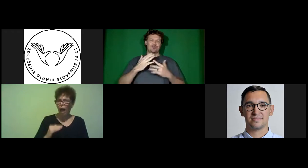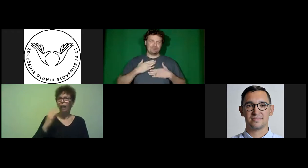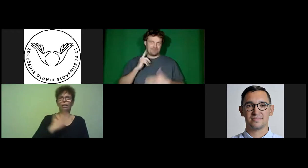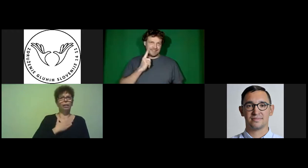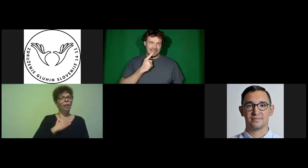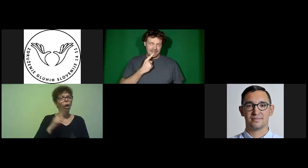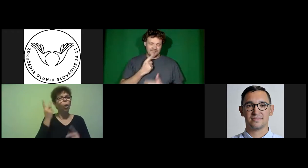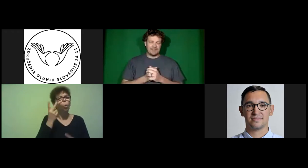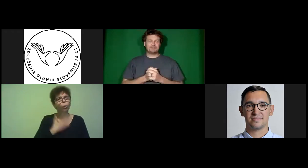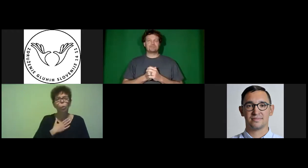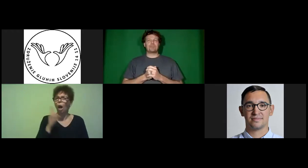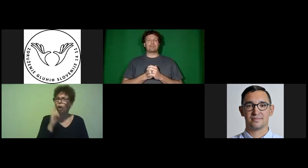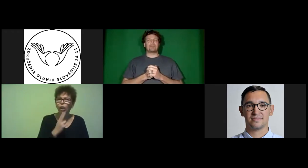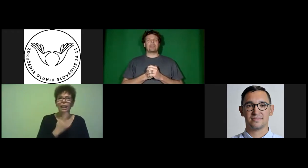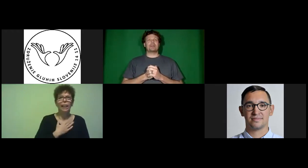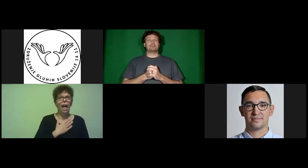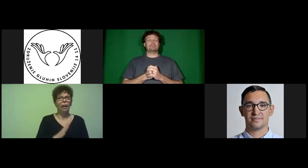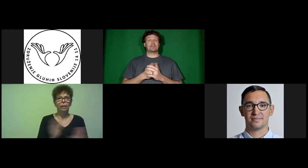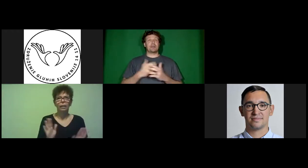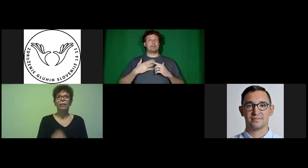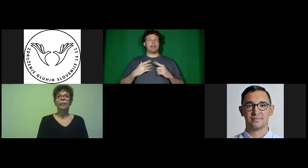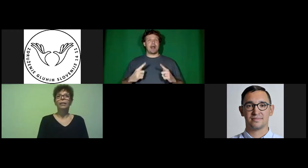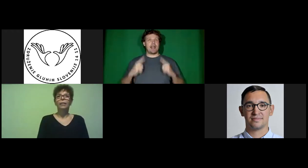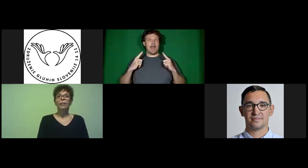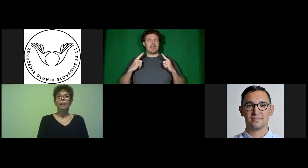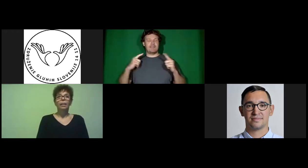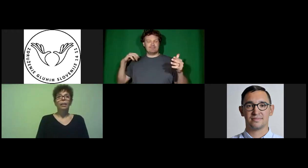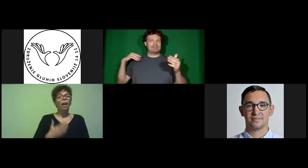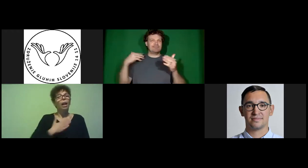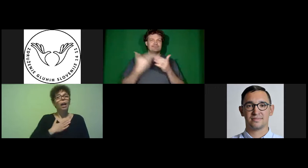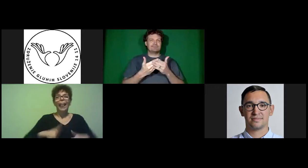Been deaf all my life, culturally deaf.